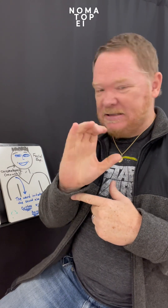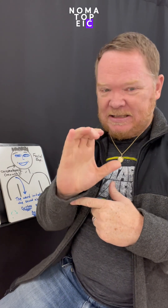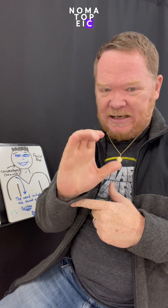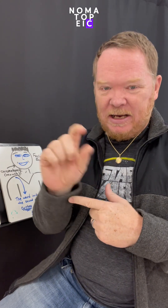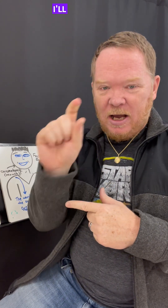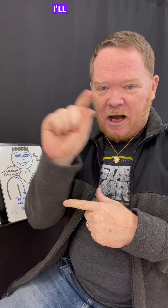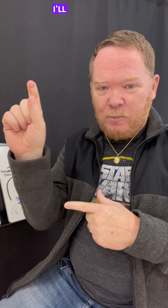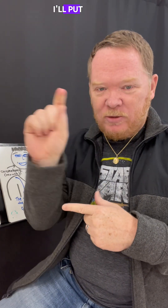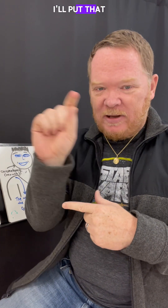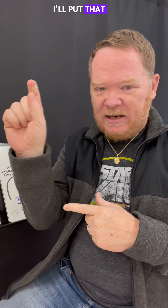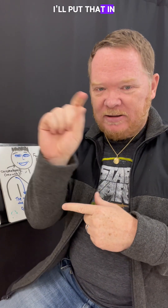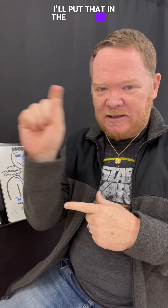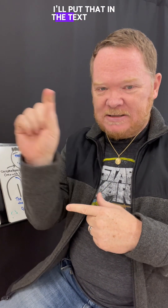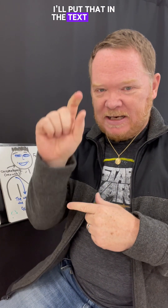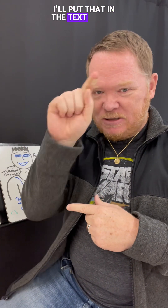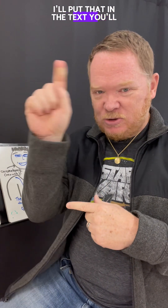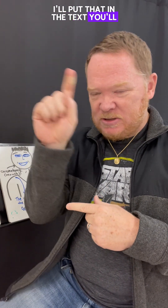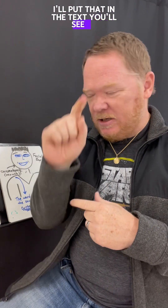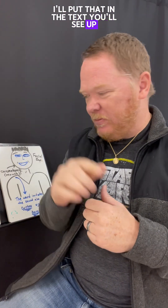onomatopoeic. I'll put that in the text. You'll see it up here.